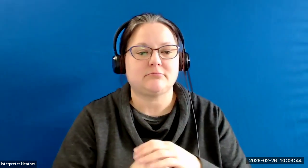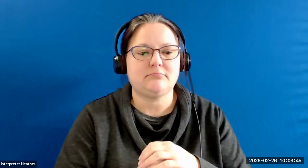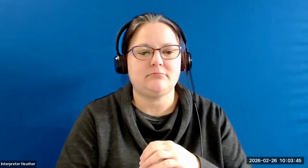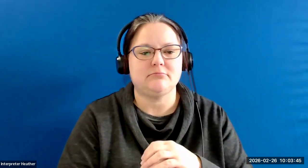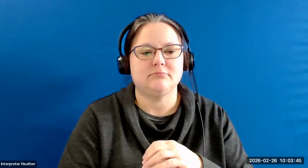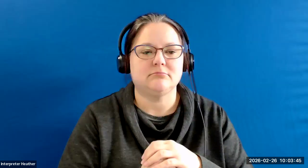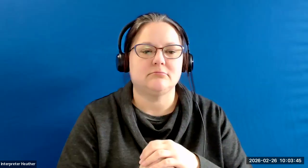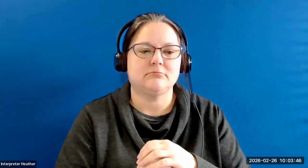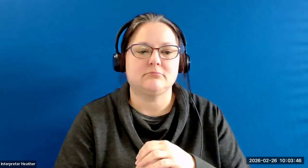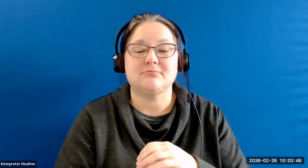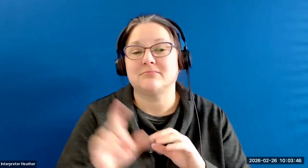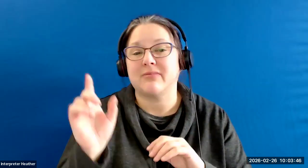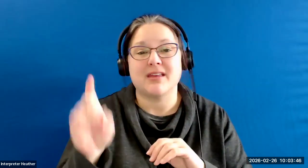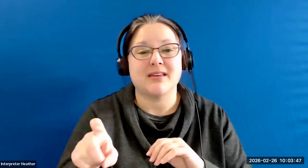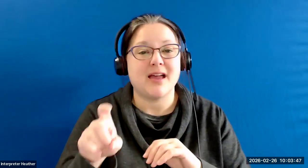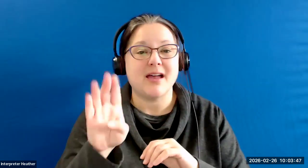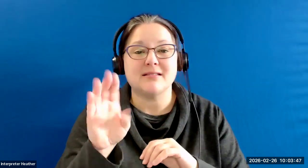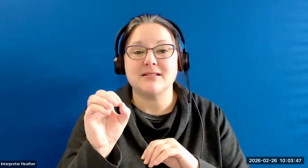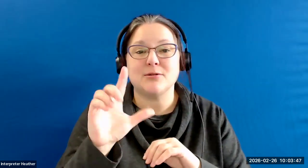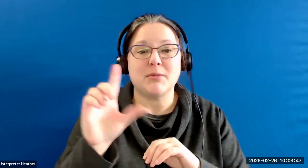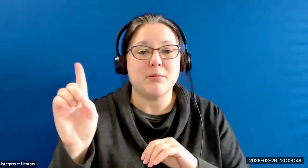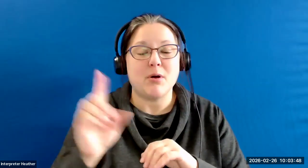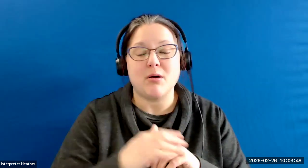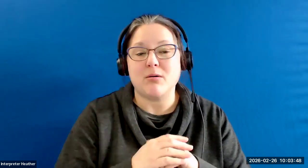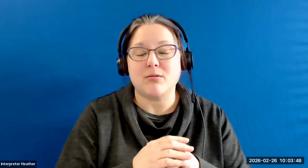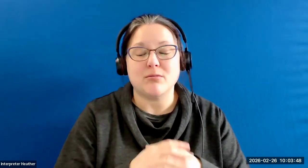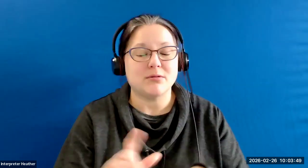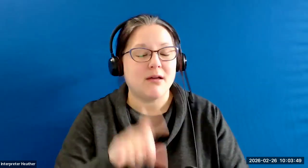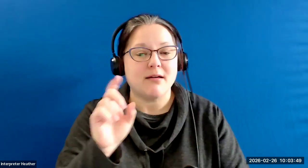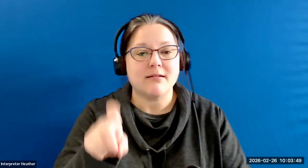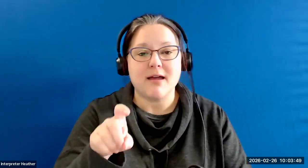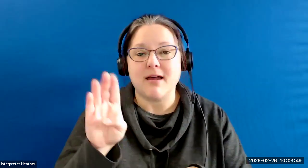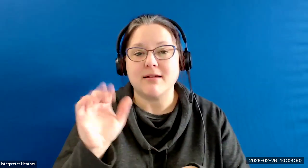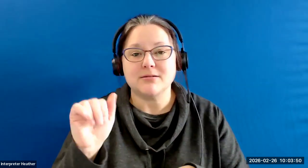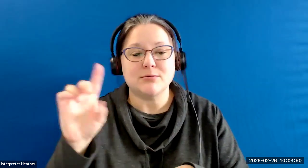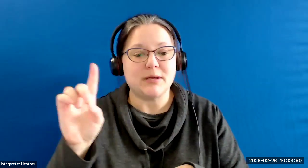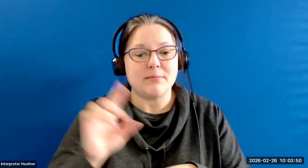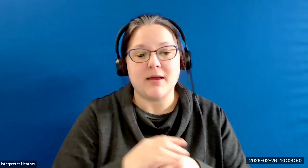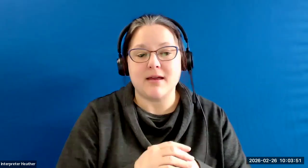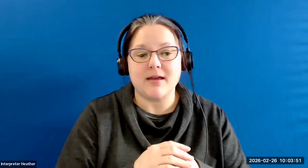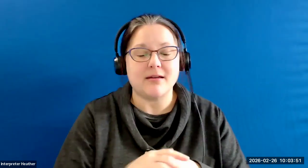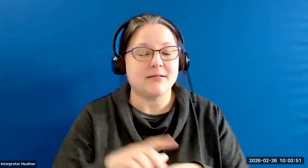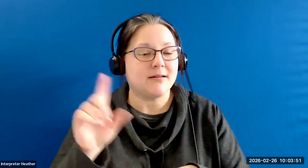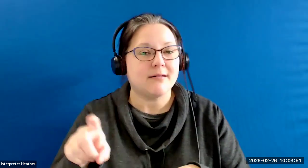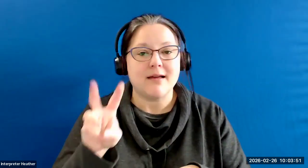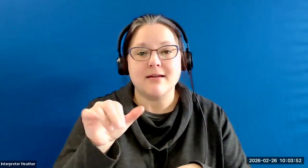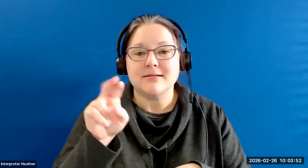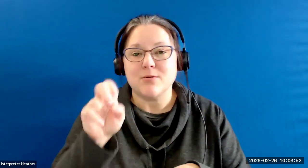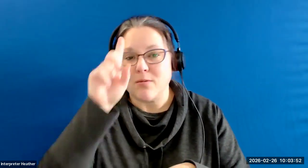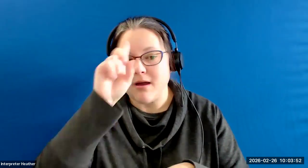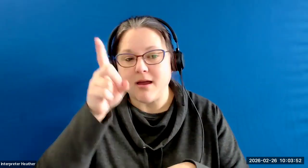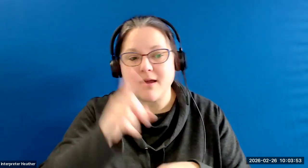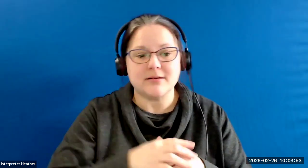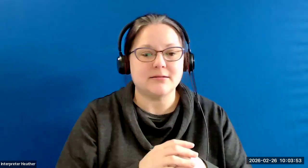Got to be bold, got to be bad, got to be wise,